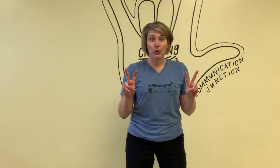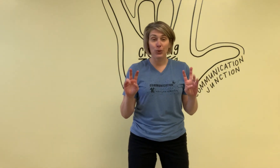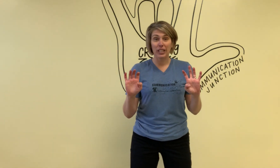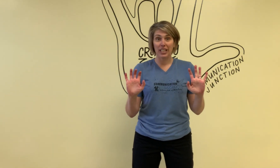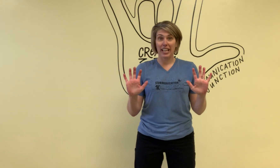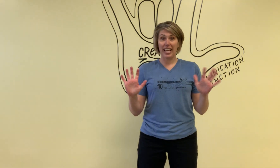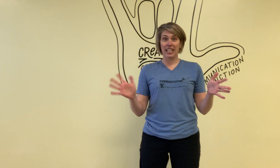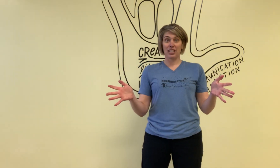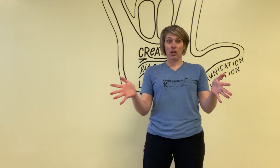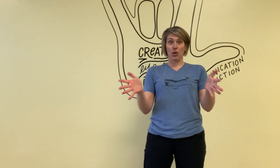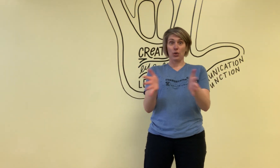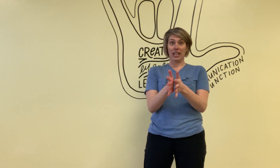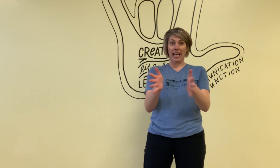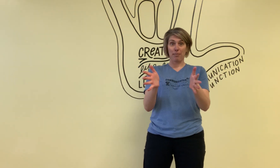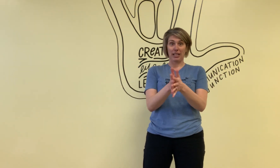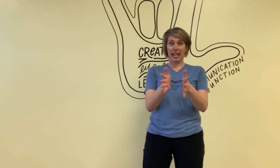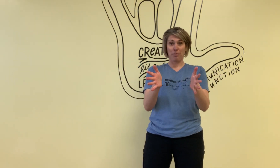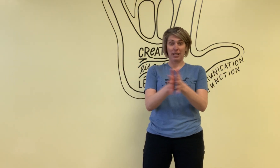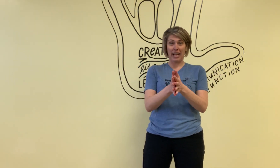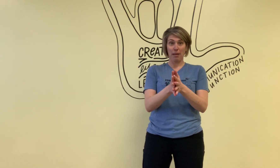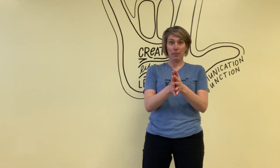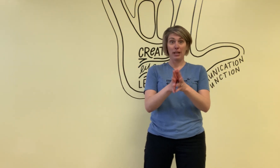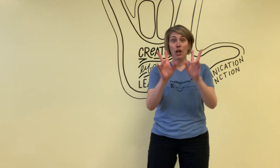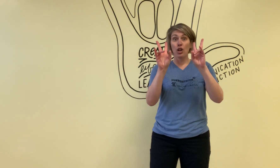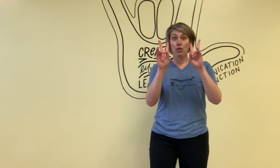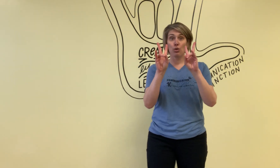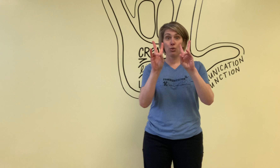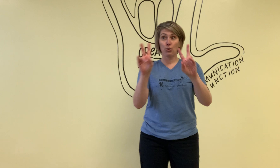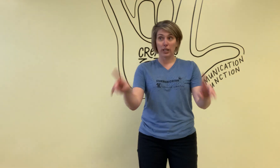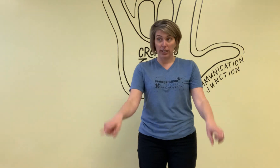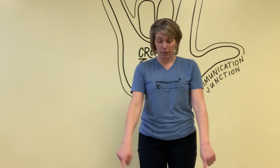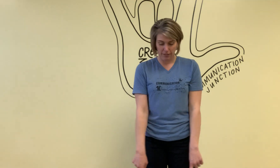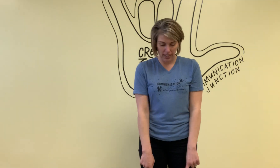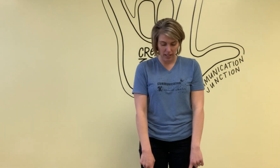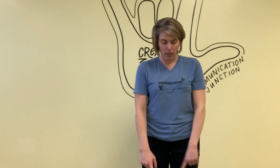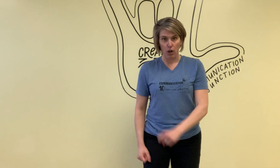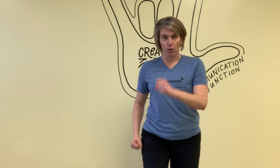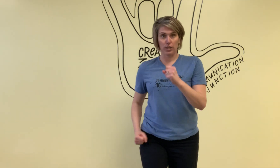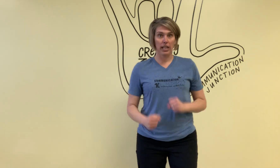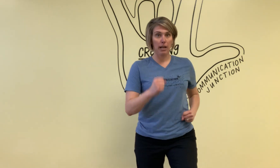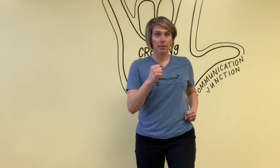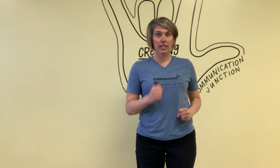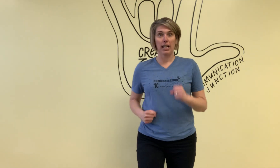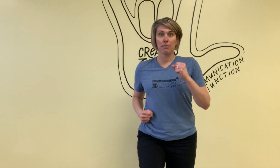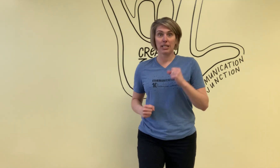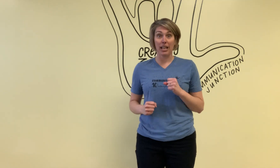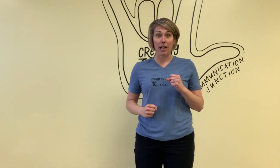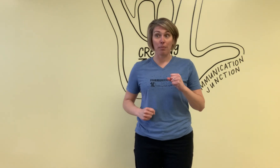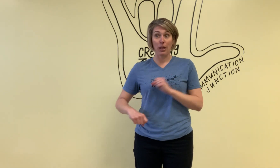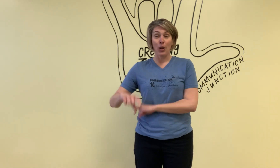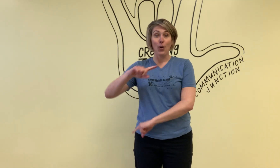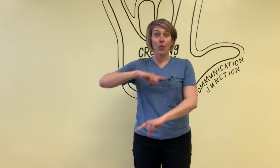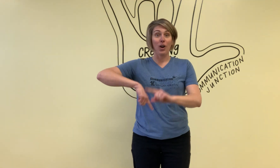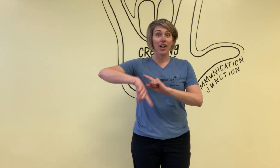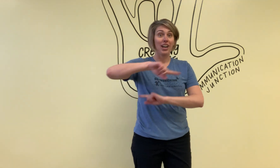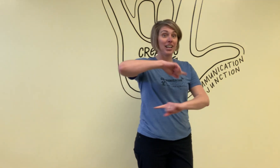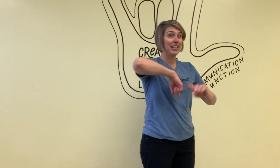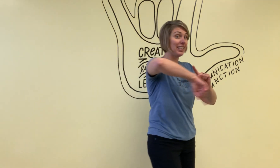2 little hands go clap, clap, clap. 2 little feet go stop, stop, stop. 1